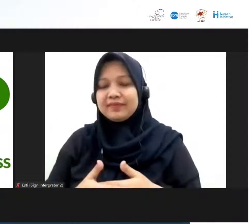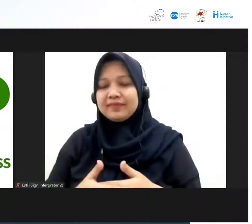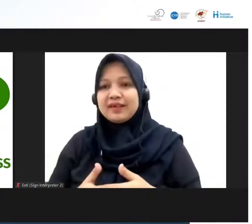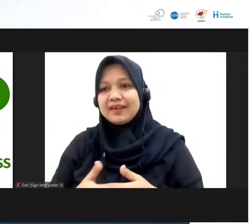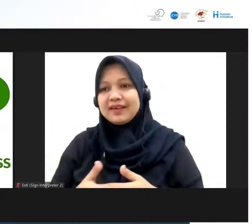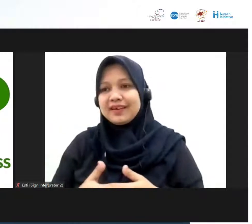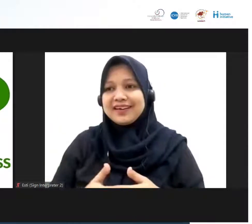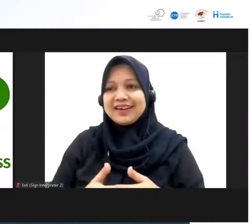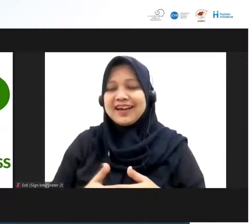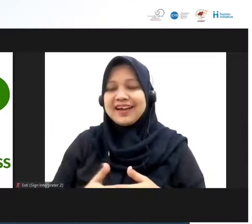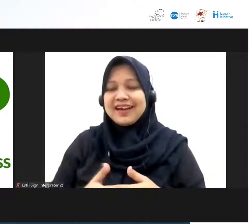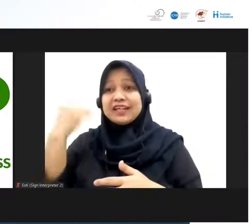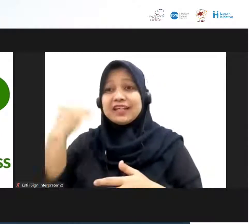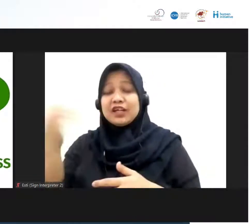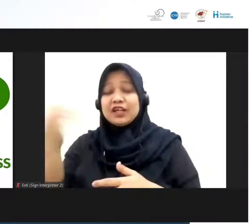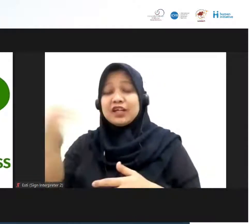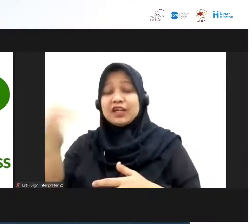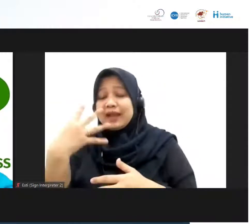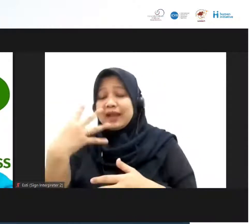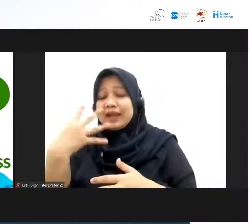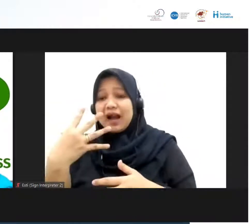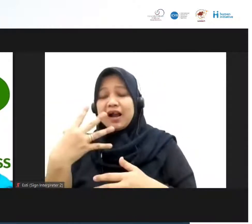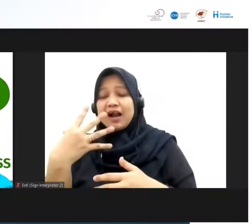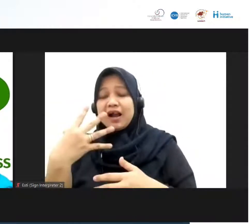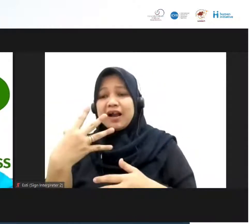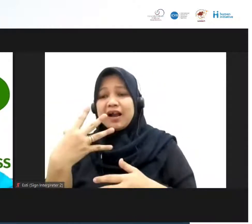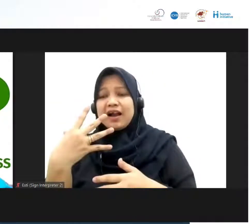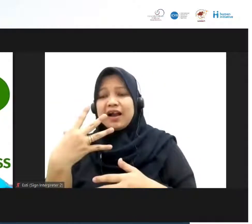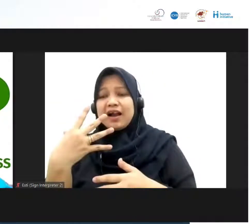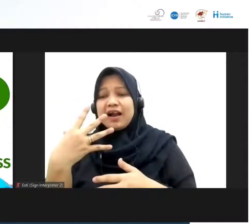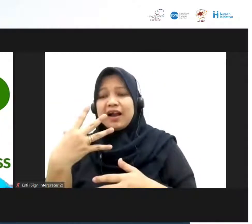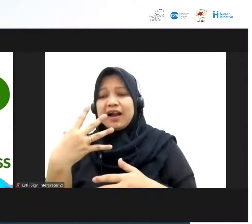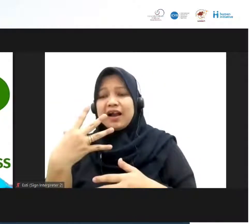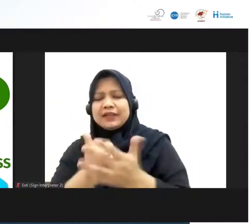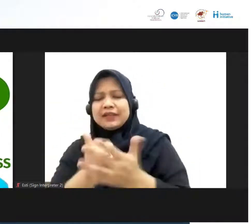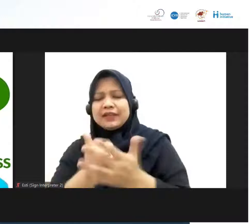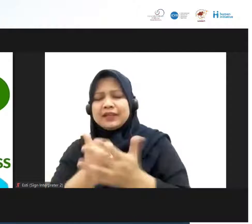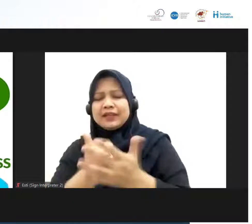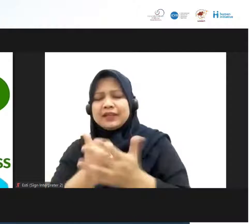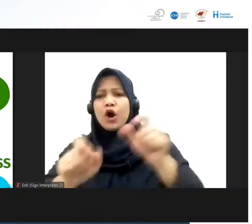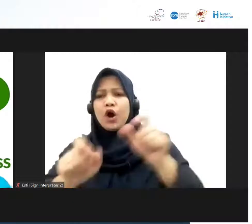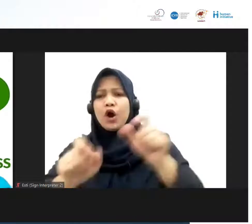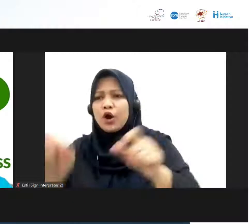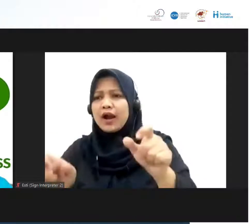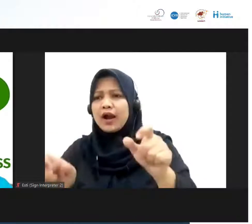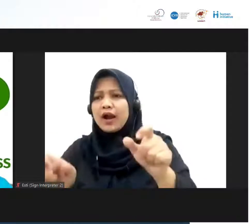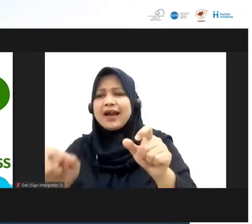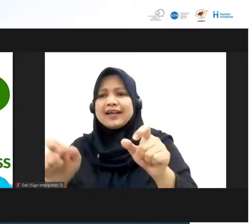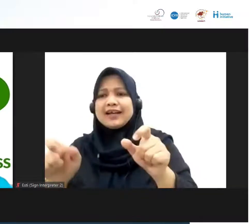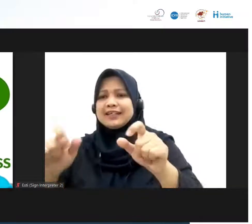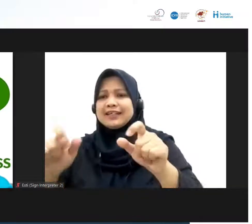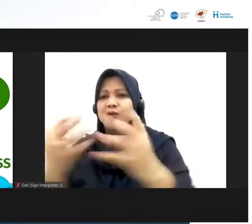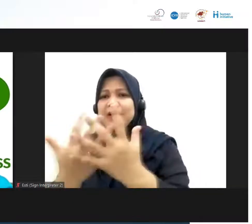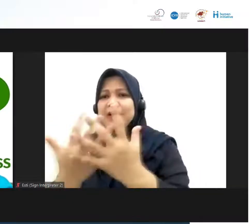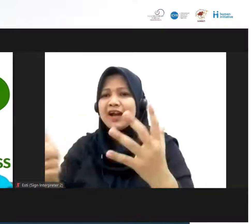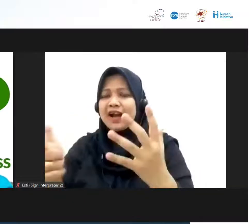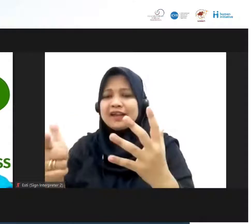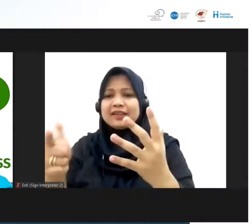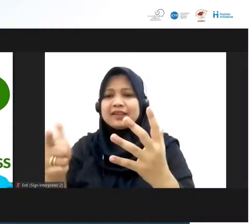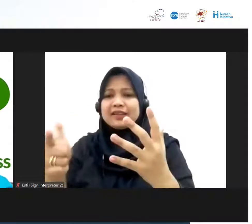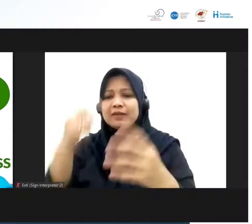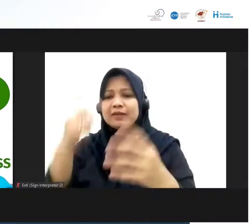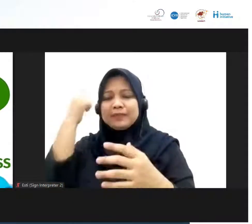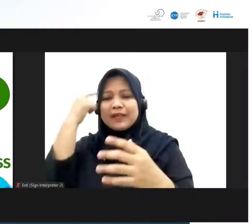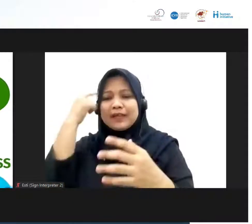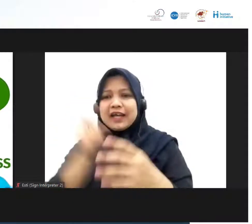highlighted, like you said, we know that people are going, communities are such an important part of the solution, but if they're not part of